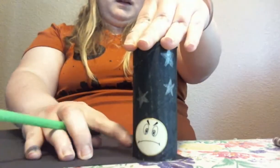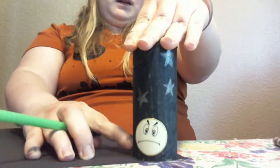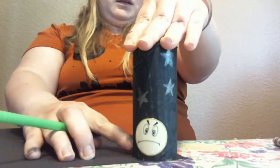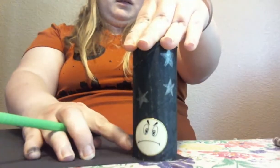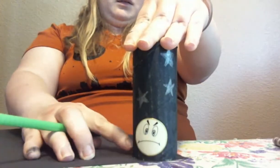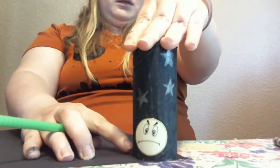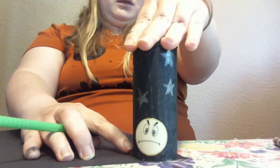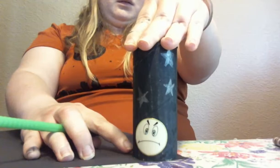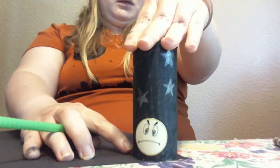side?